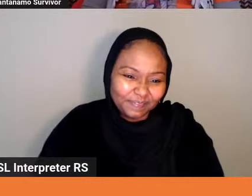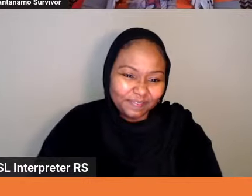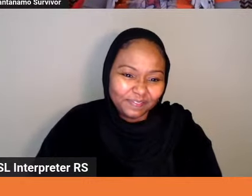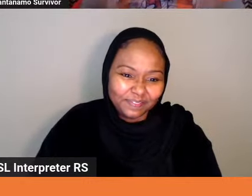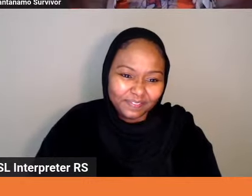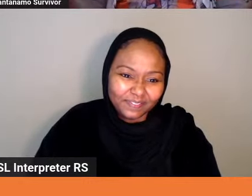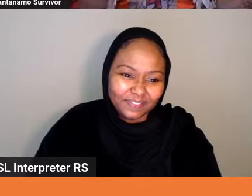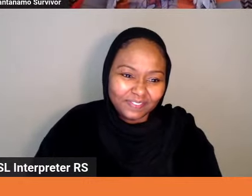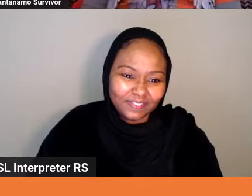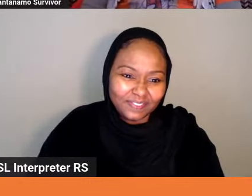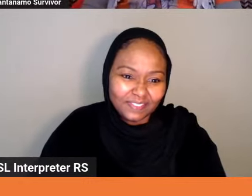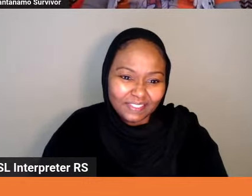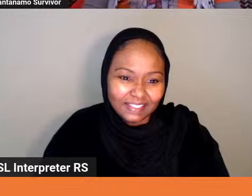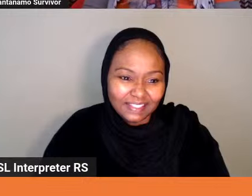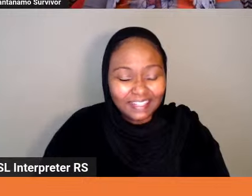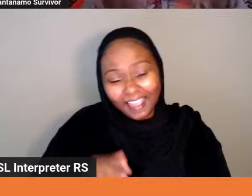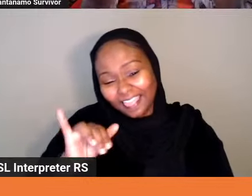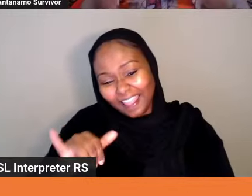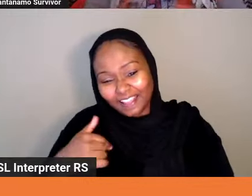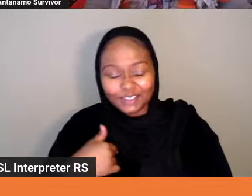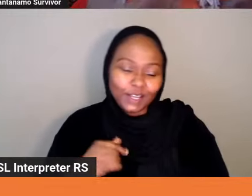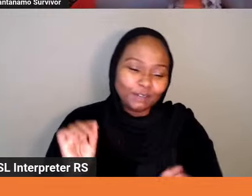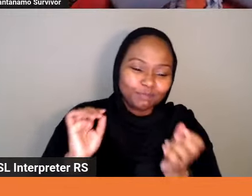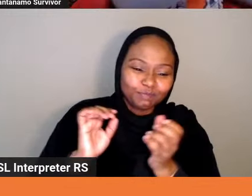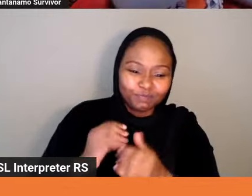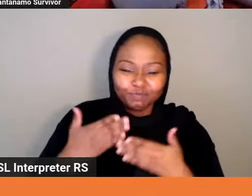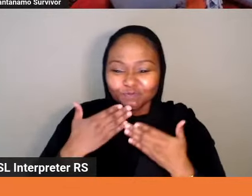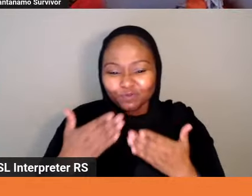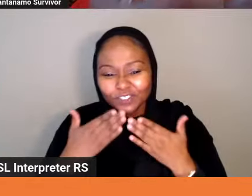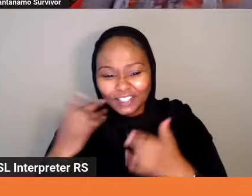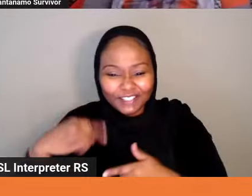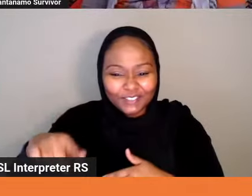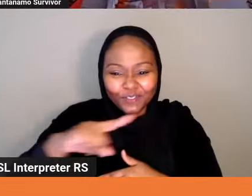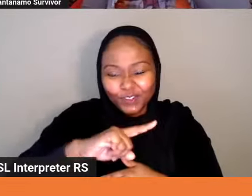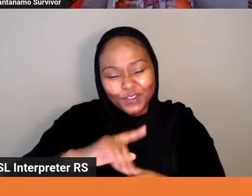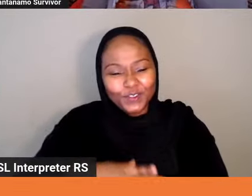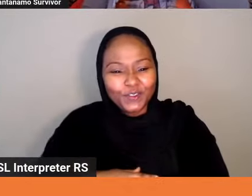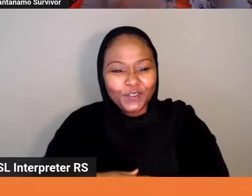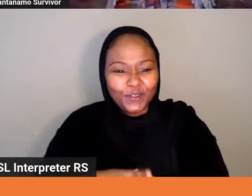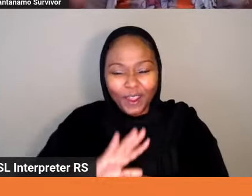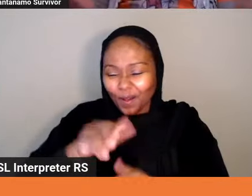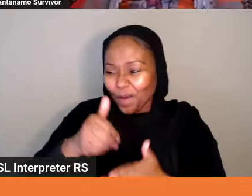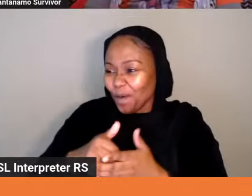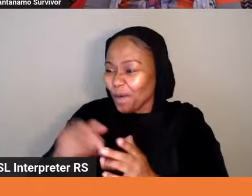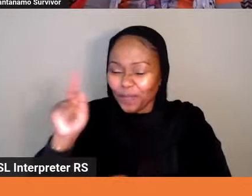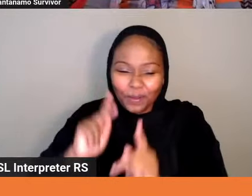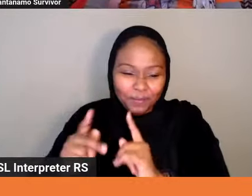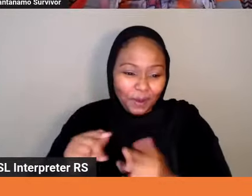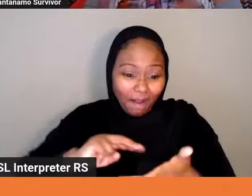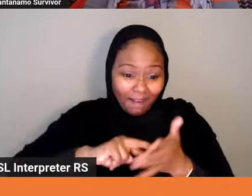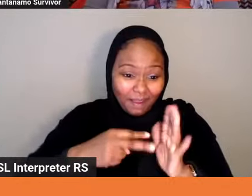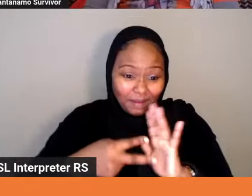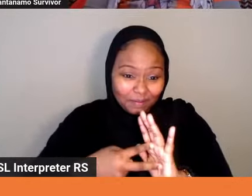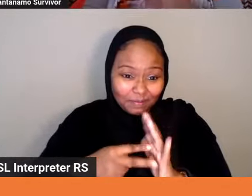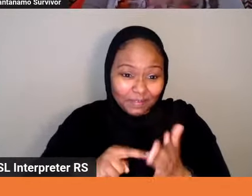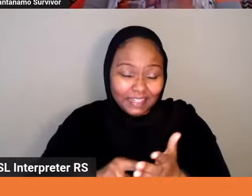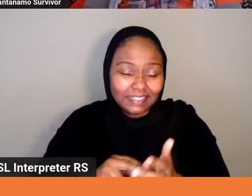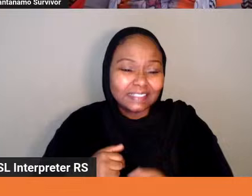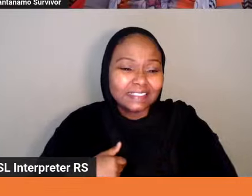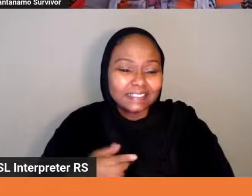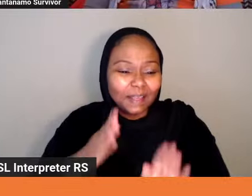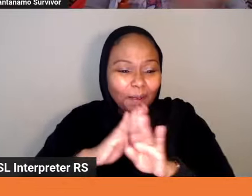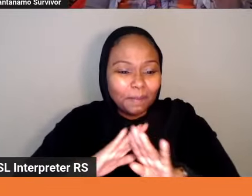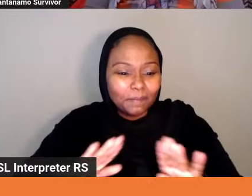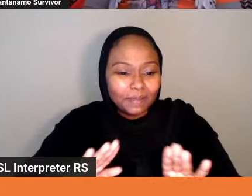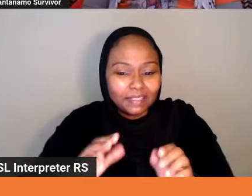Basically, this is a Yemeni greetings to you and to the guys who are listening here. So it means peace be upon you all